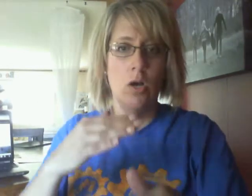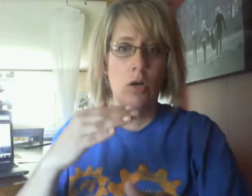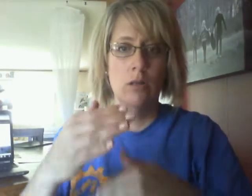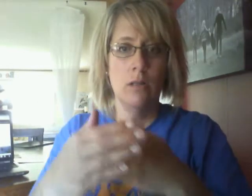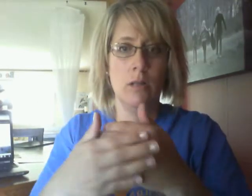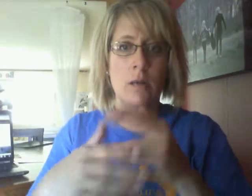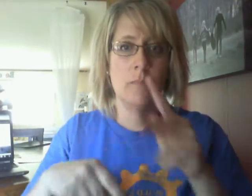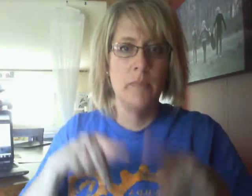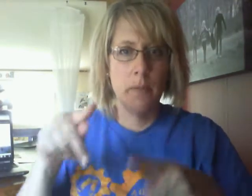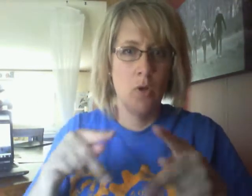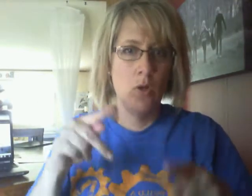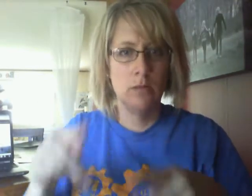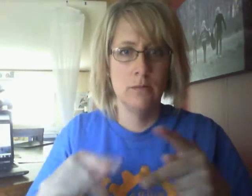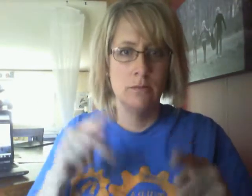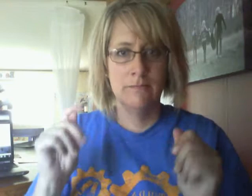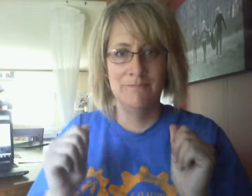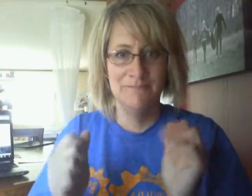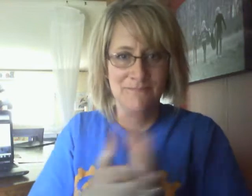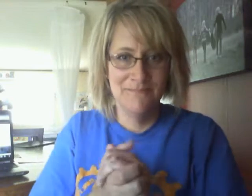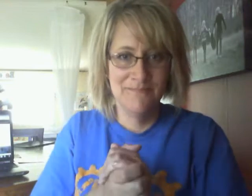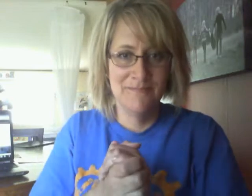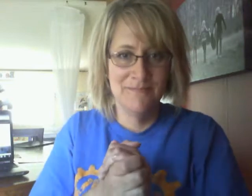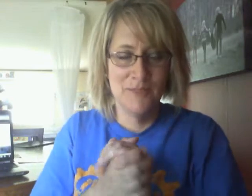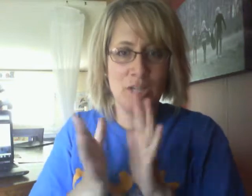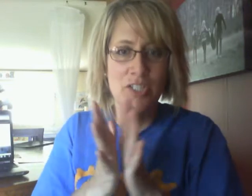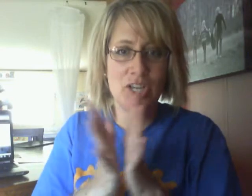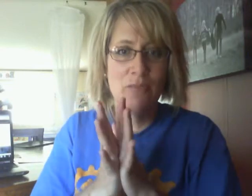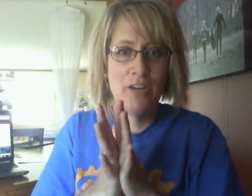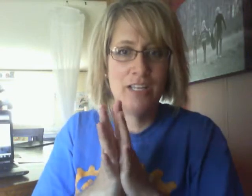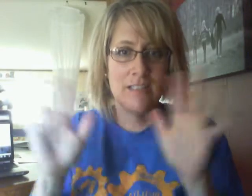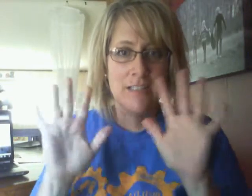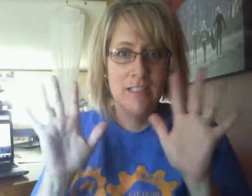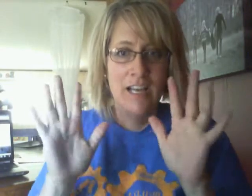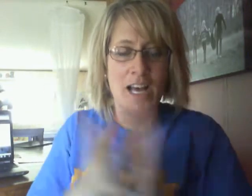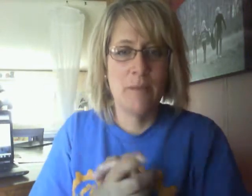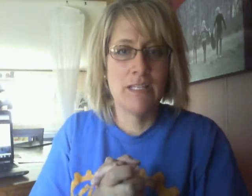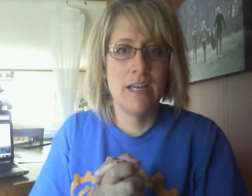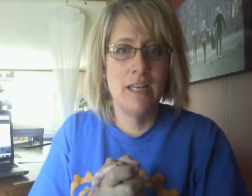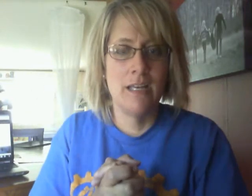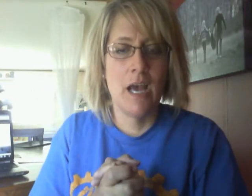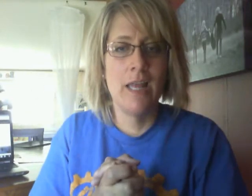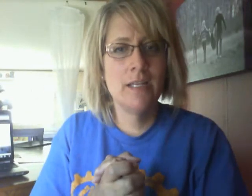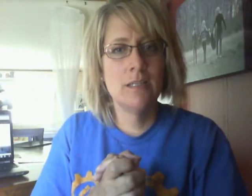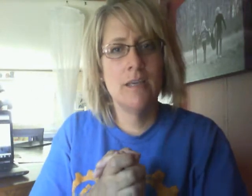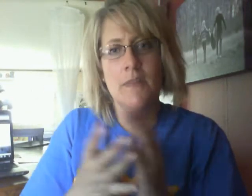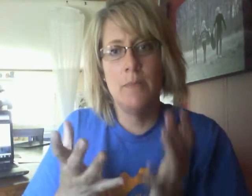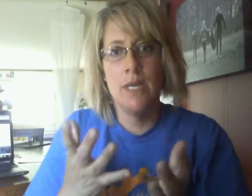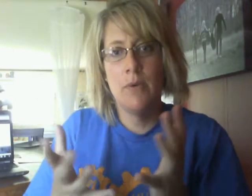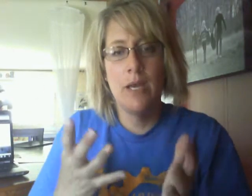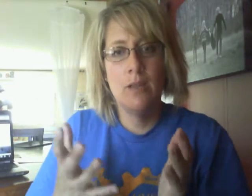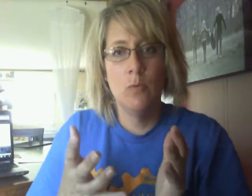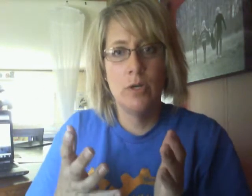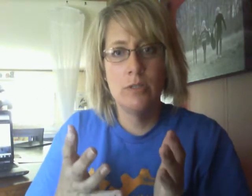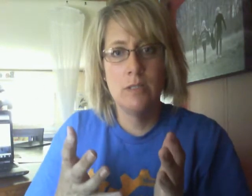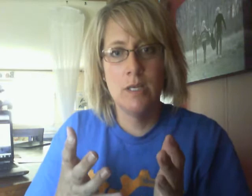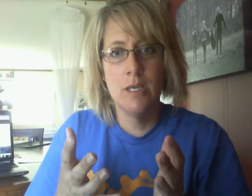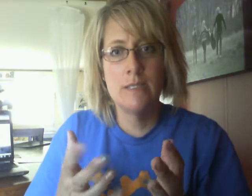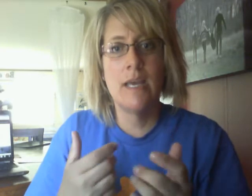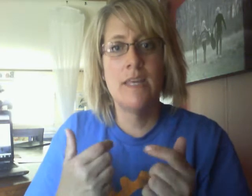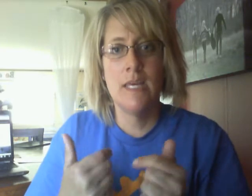all people. Great job, friends. I'm excited. I like to give the meaning behind the words to the kids. I think it